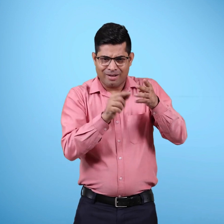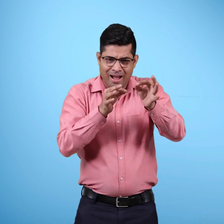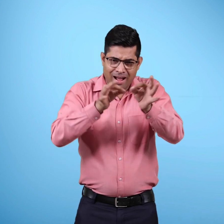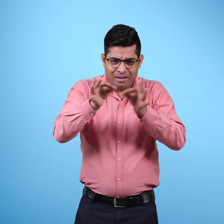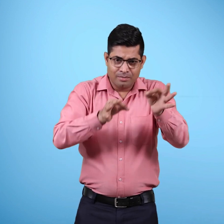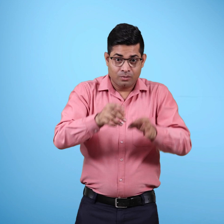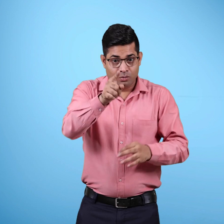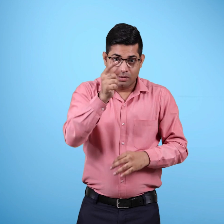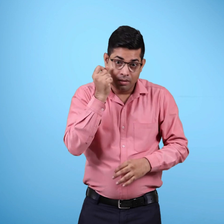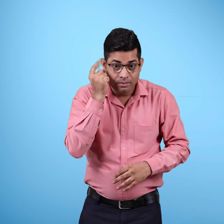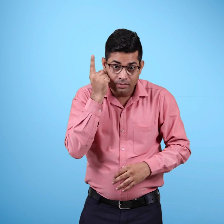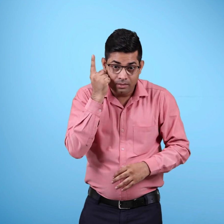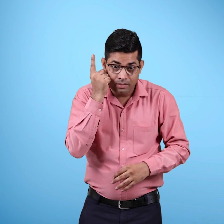Based on the above characteristics,